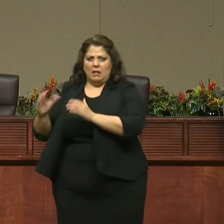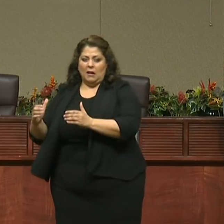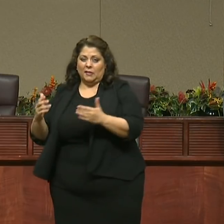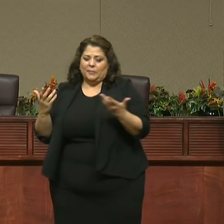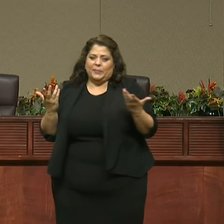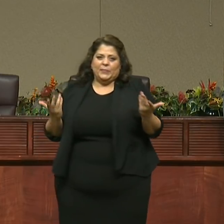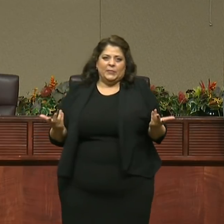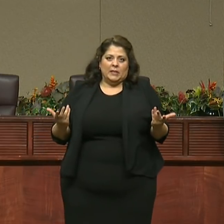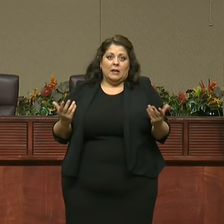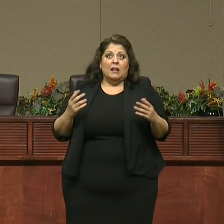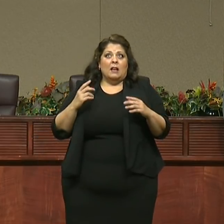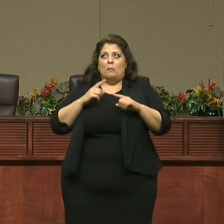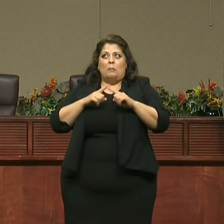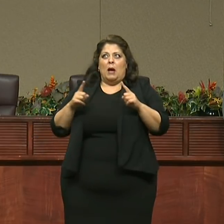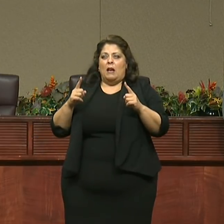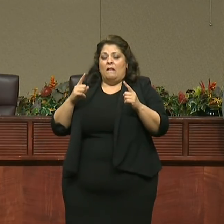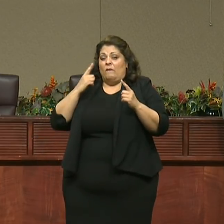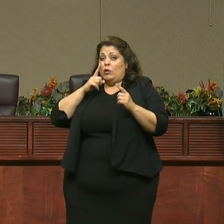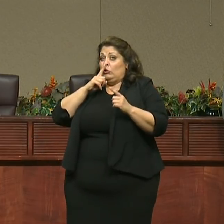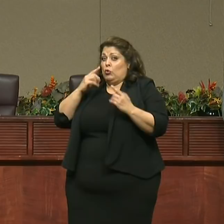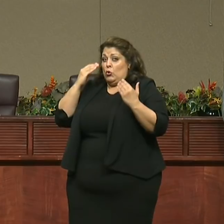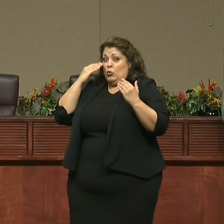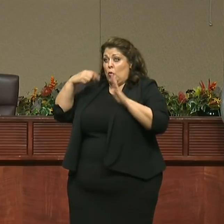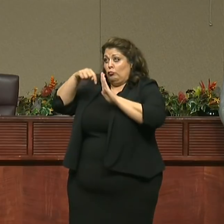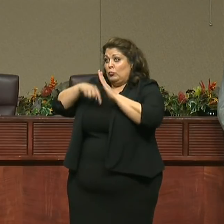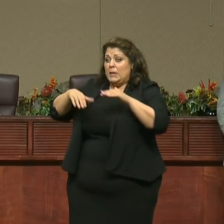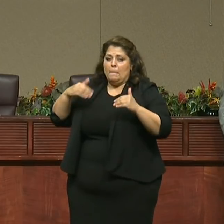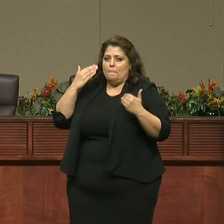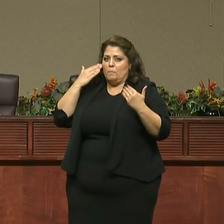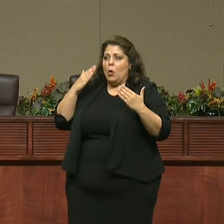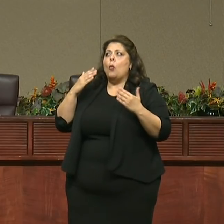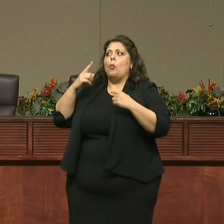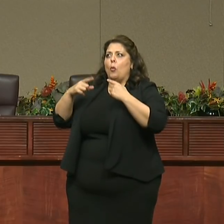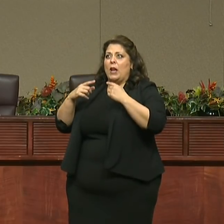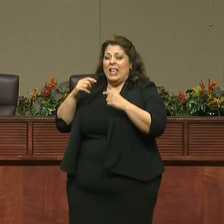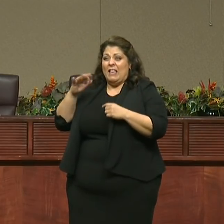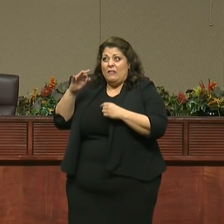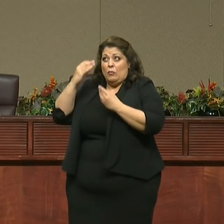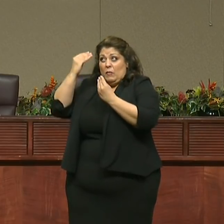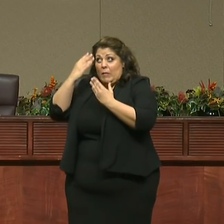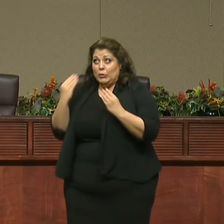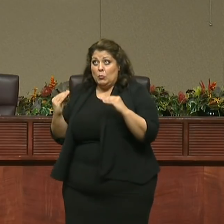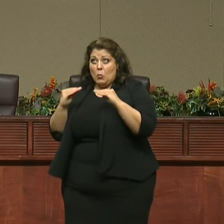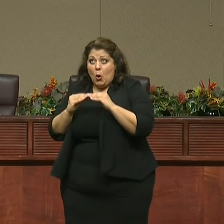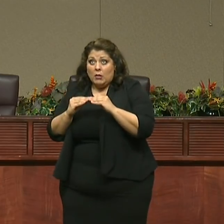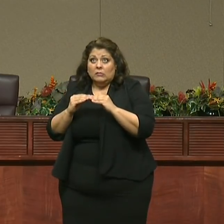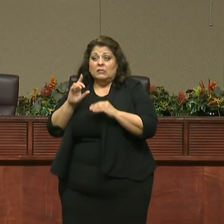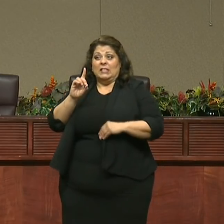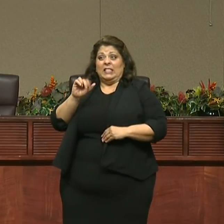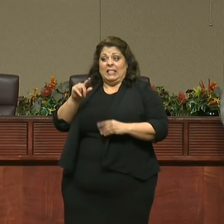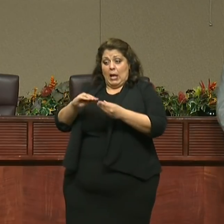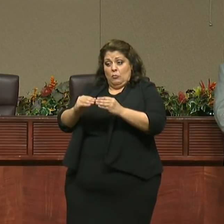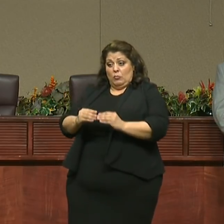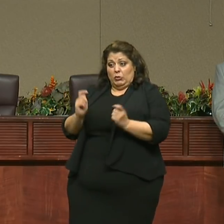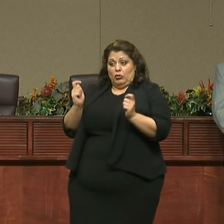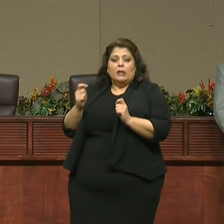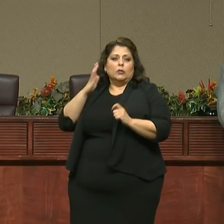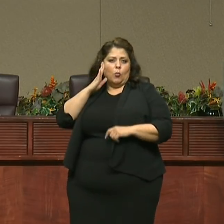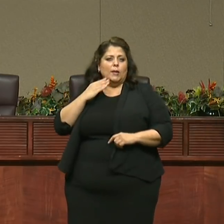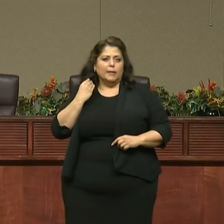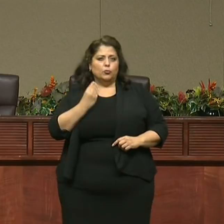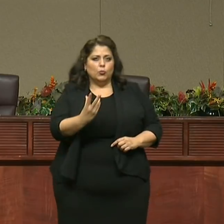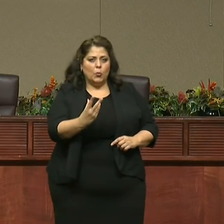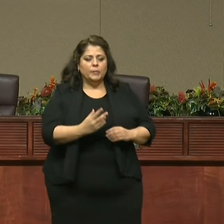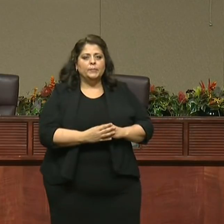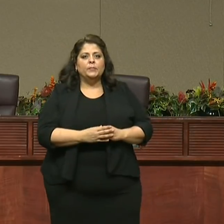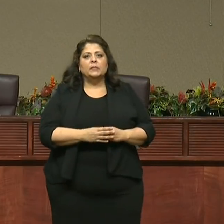when we get more clarification in the data, and if the data change, we will let you know. Also, we have seen in the week that ended